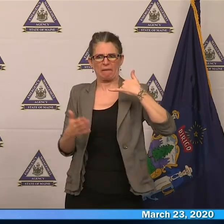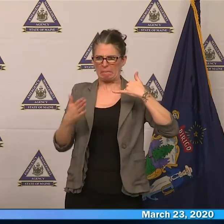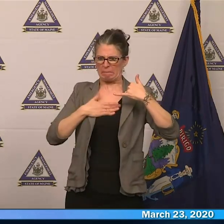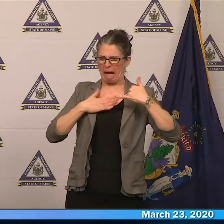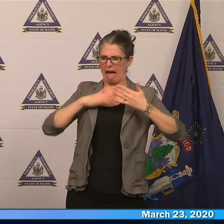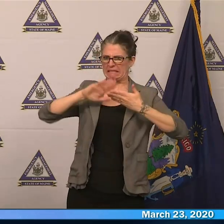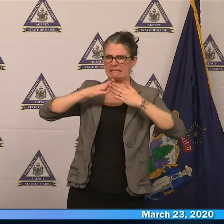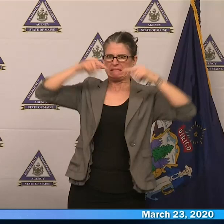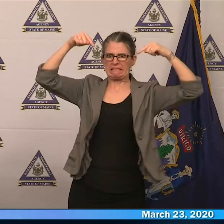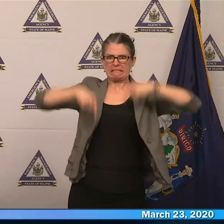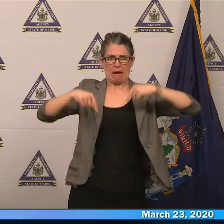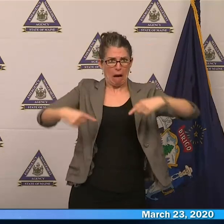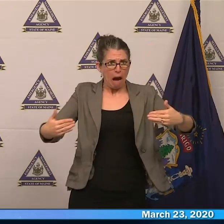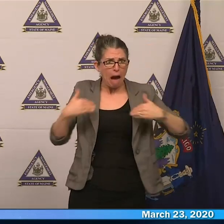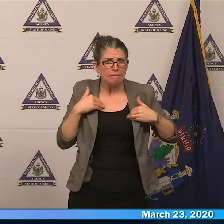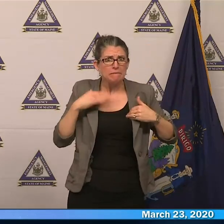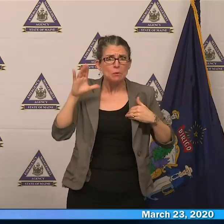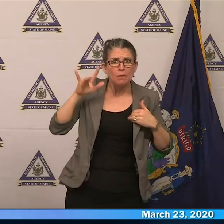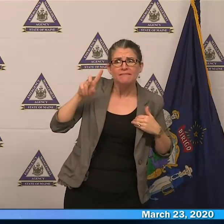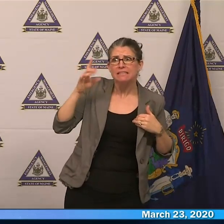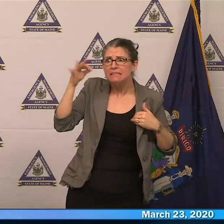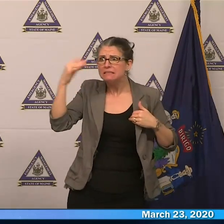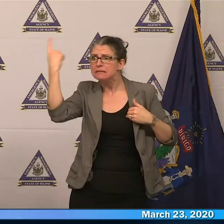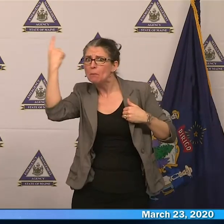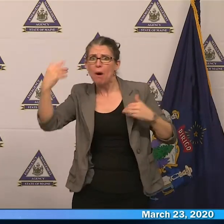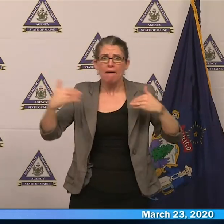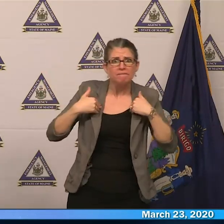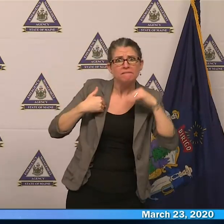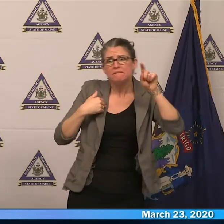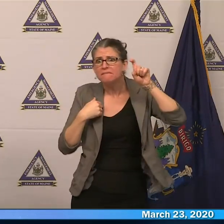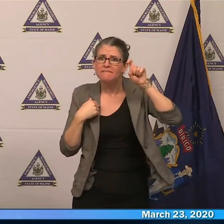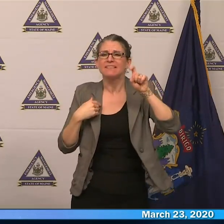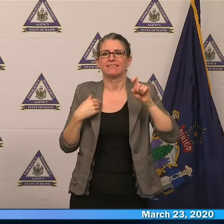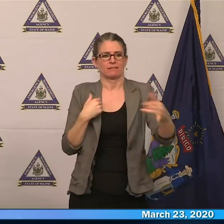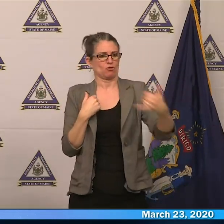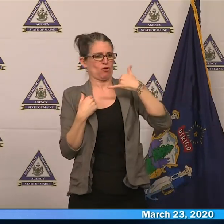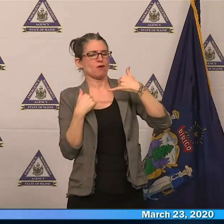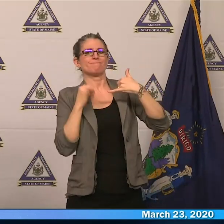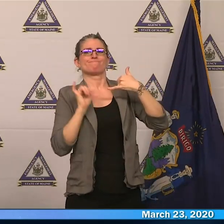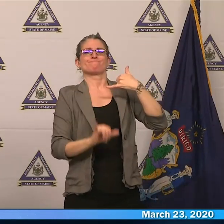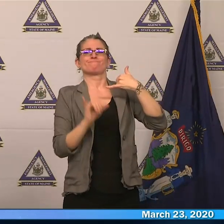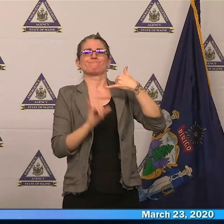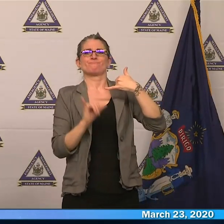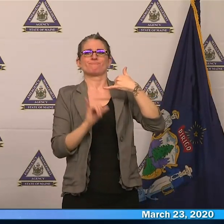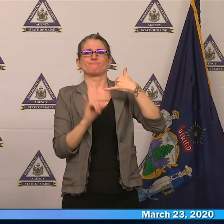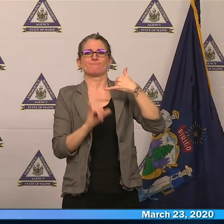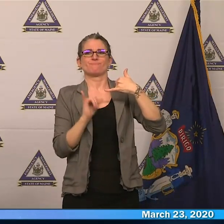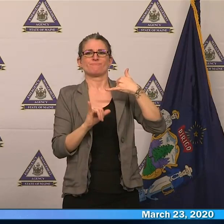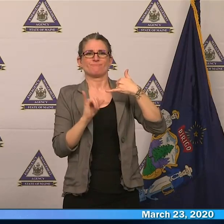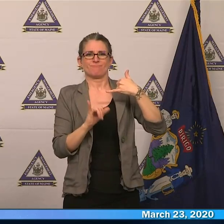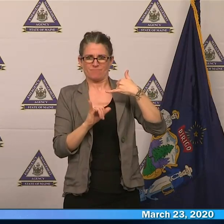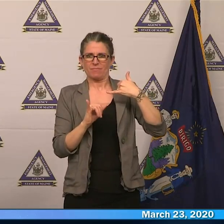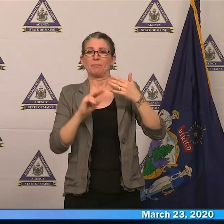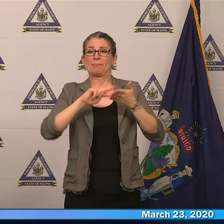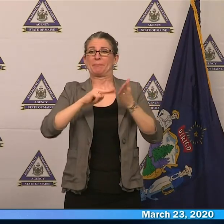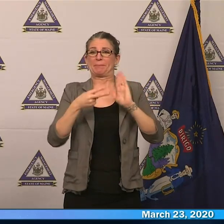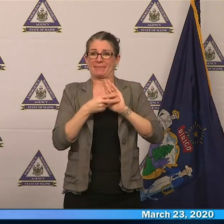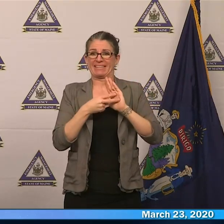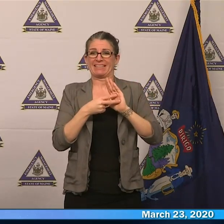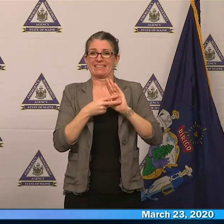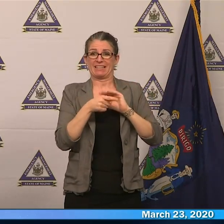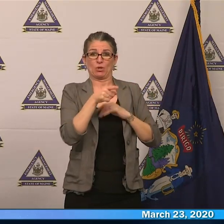underneath those requests is that if they knew that there was somebody in their town who had COVID-19, they would do something